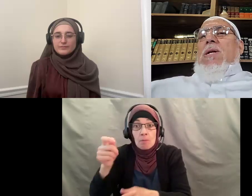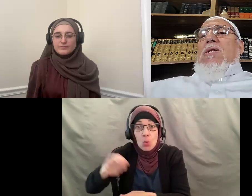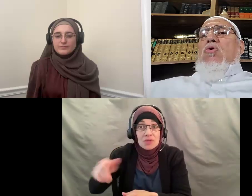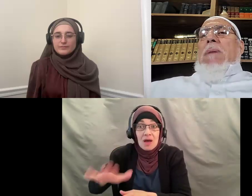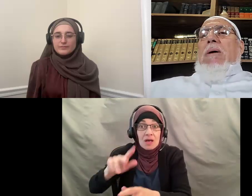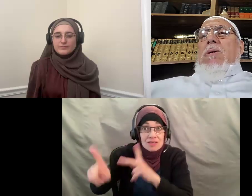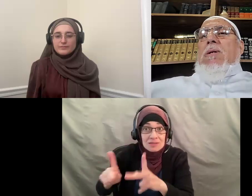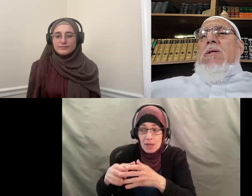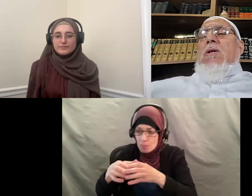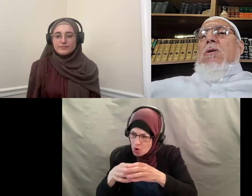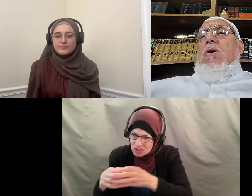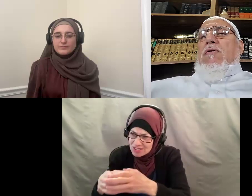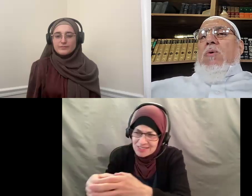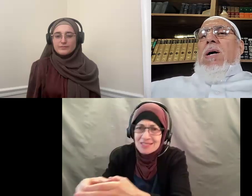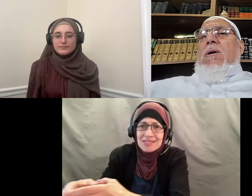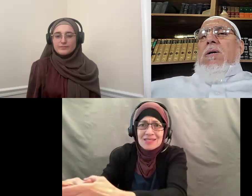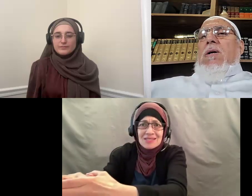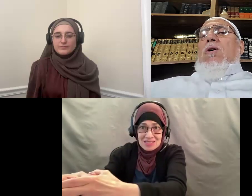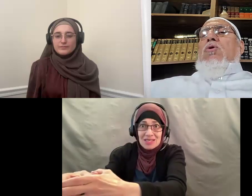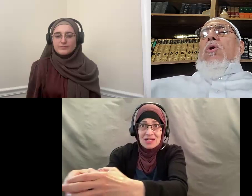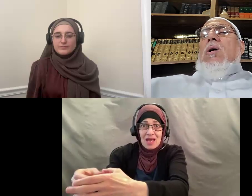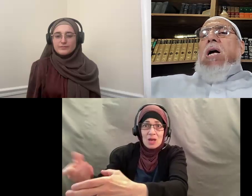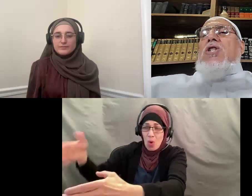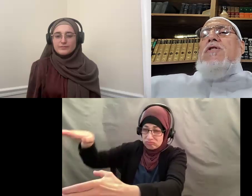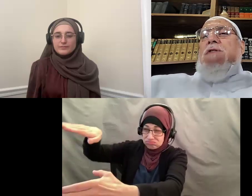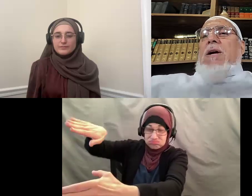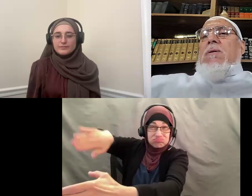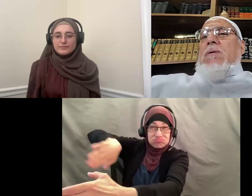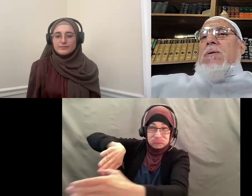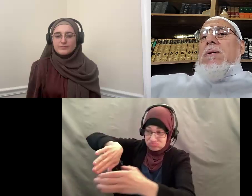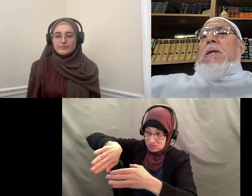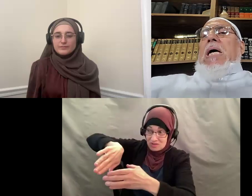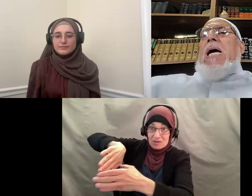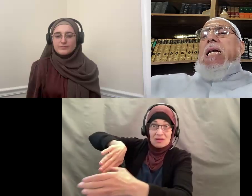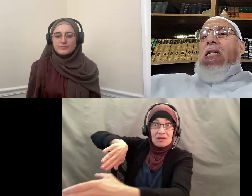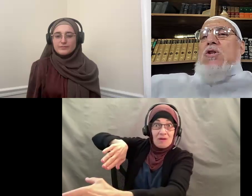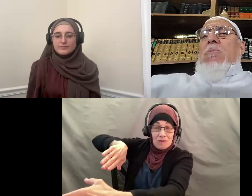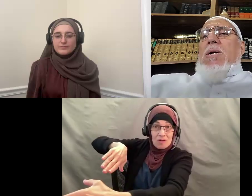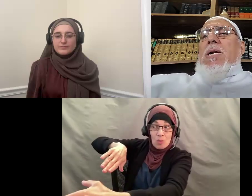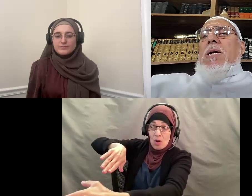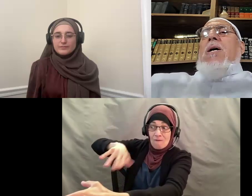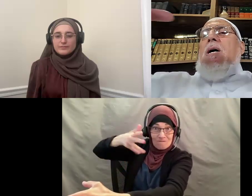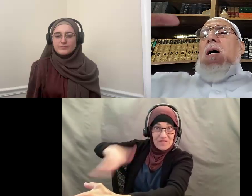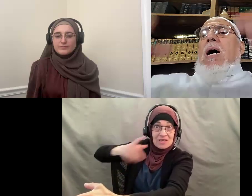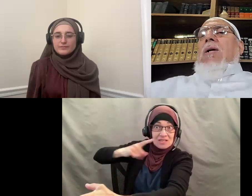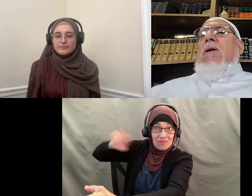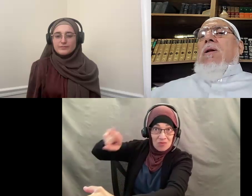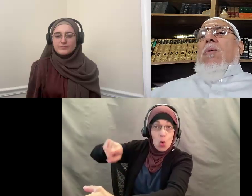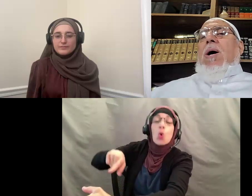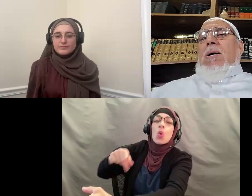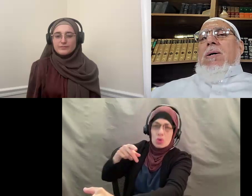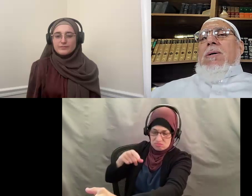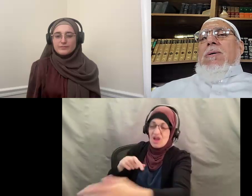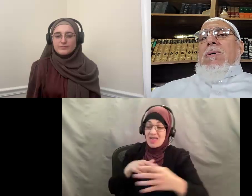and for these two mountains of water to crush Pharaoh and his community under